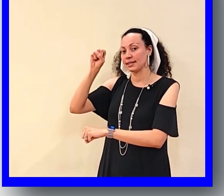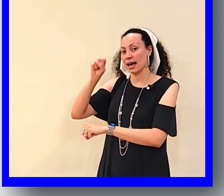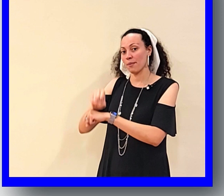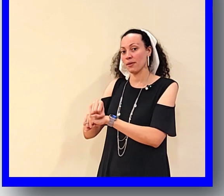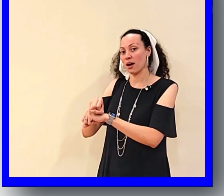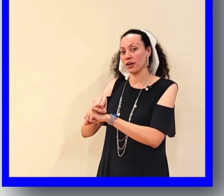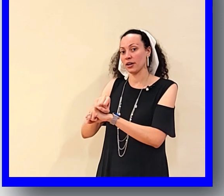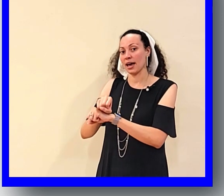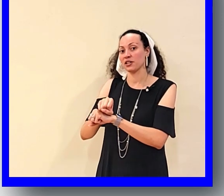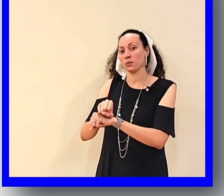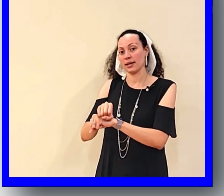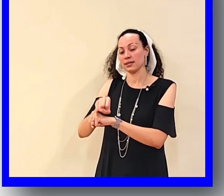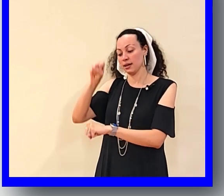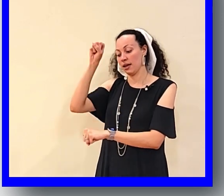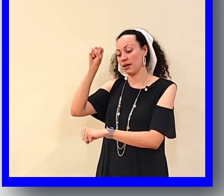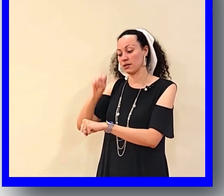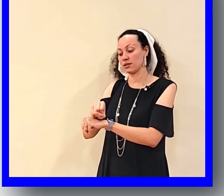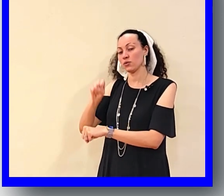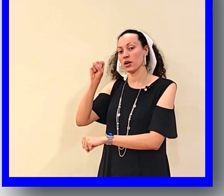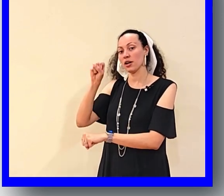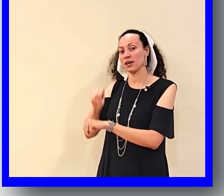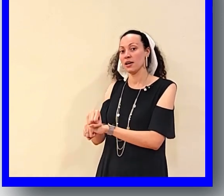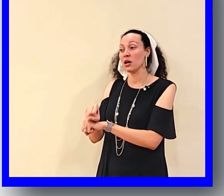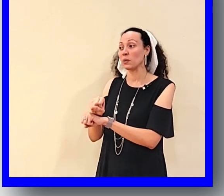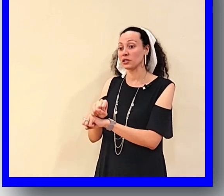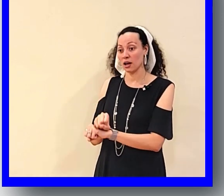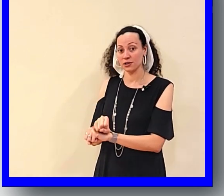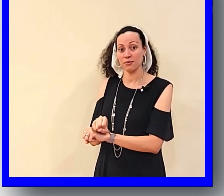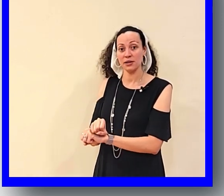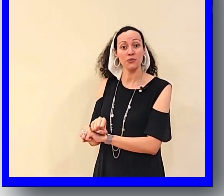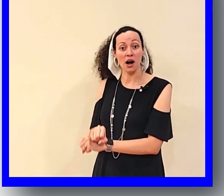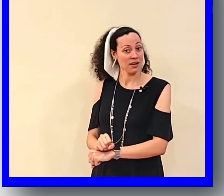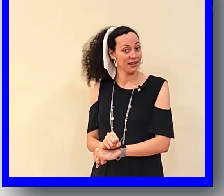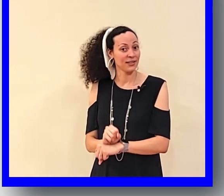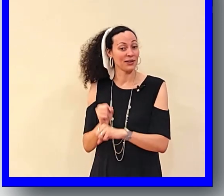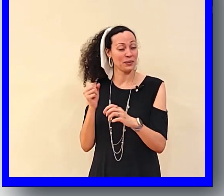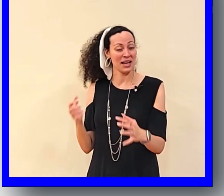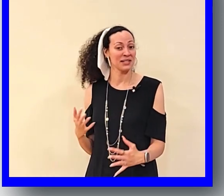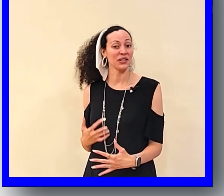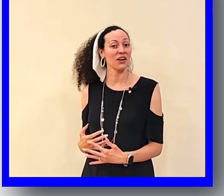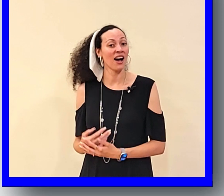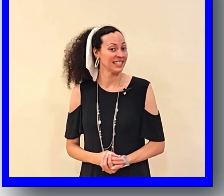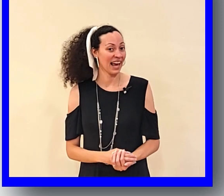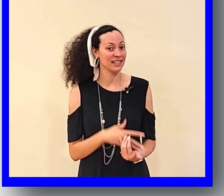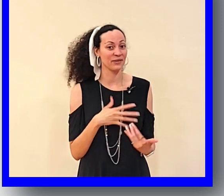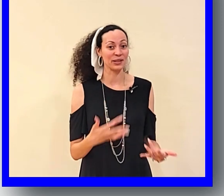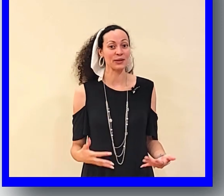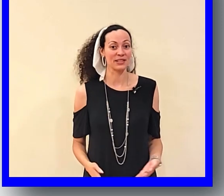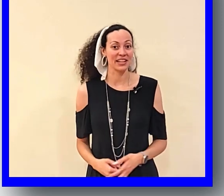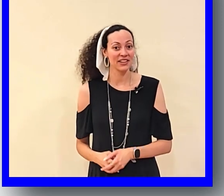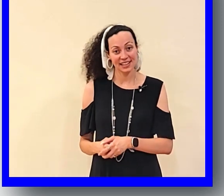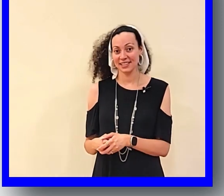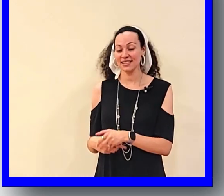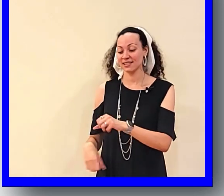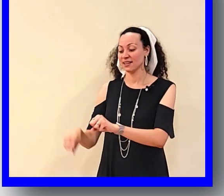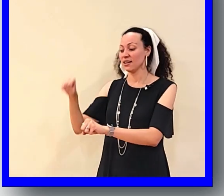to tap on your hand twice. This is work, which also means rock. So it depends on your context of what you're